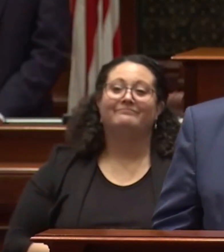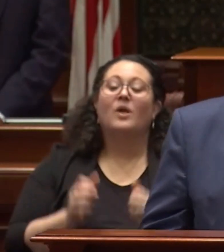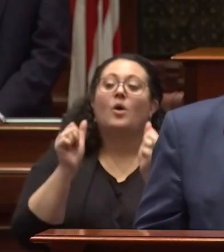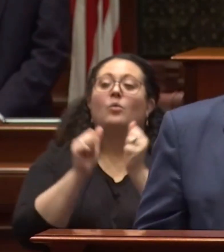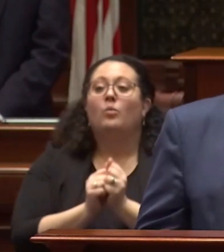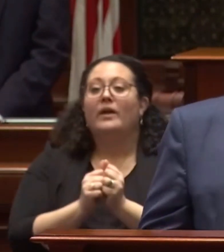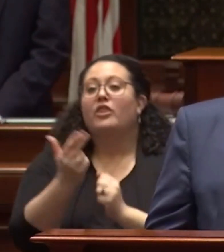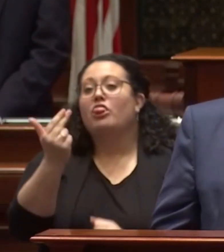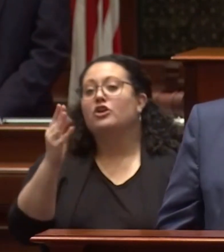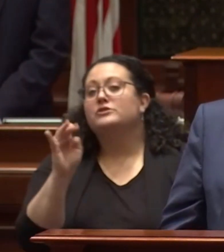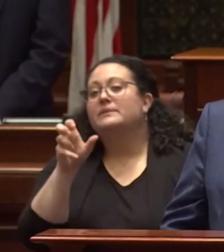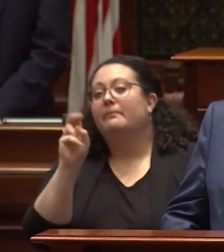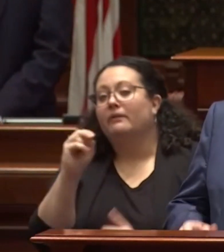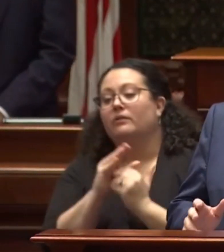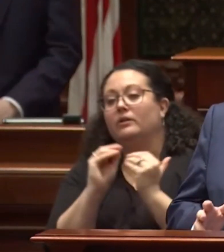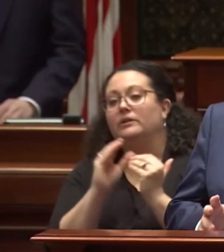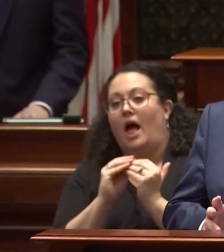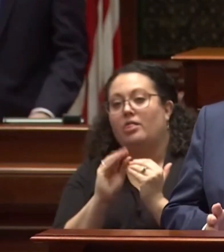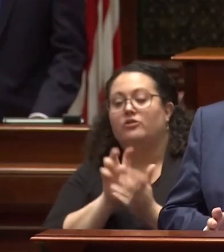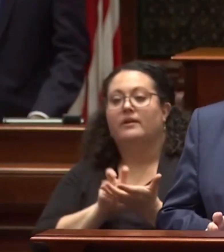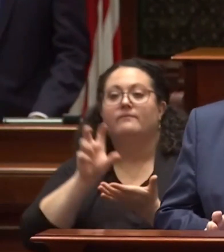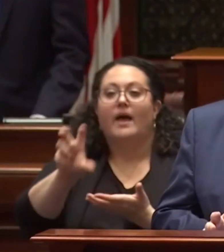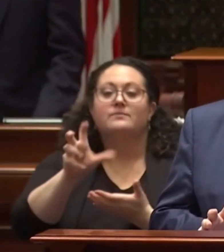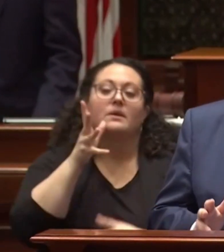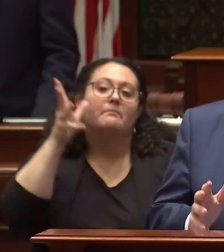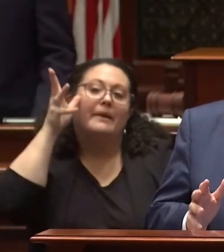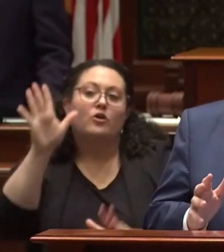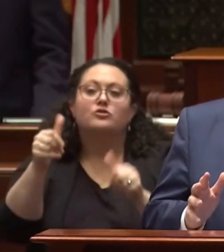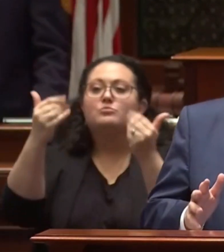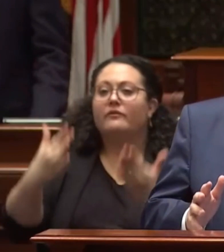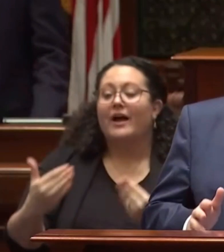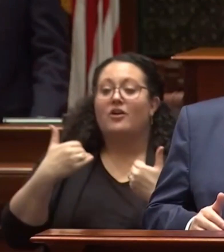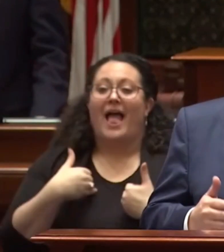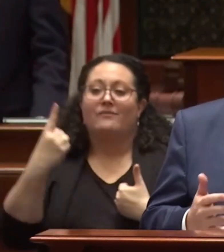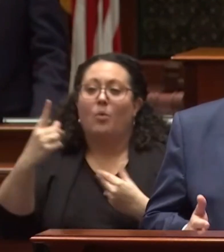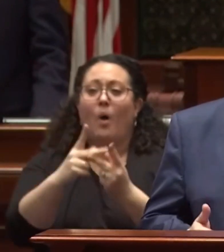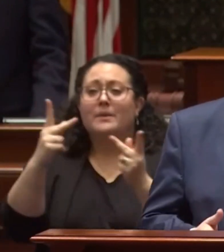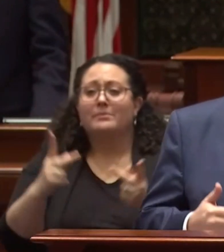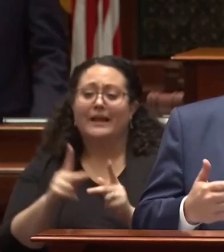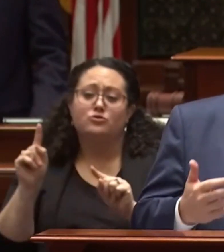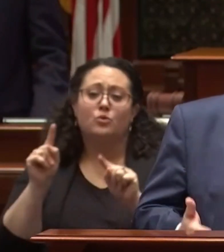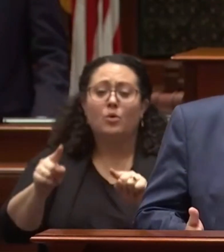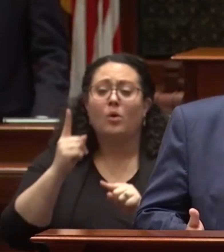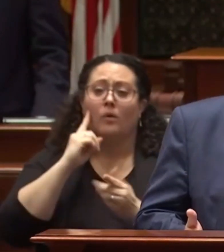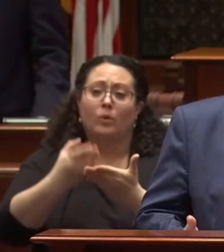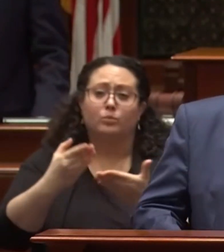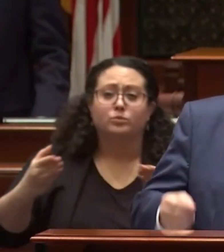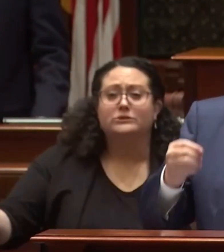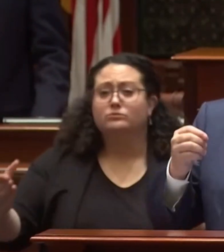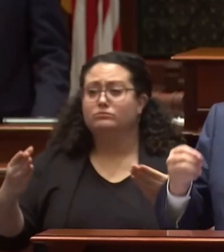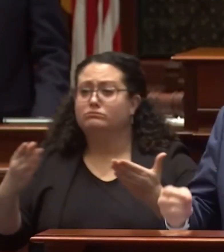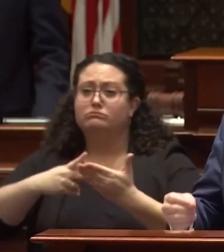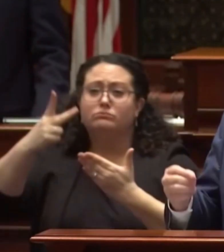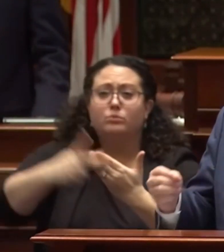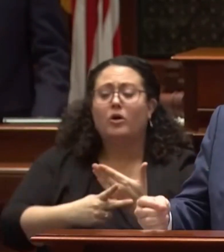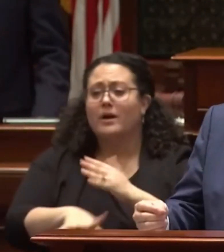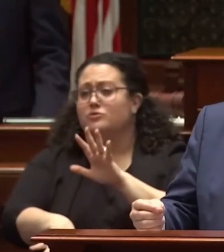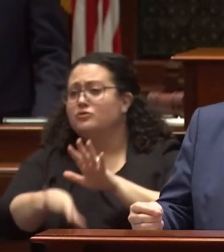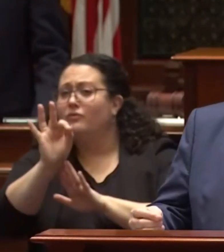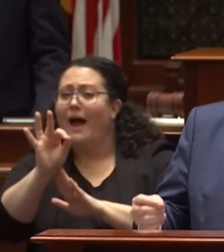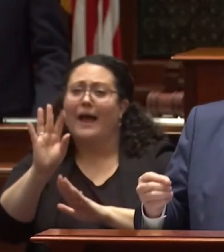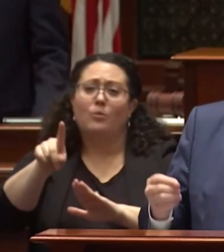With a $13 million investment, parents and providers will have a one-stop shop for resources and programs, from